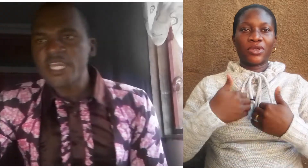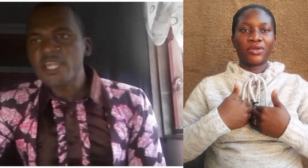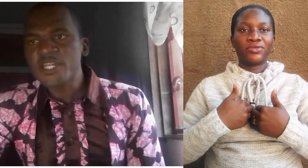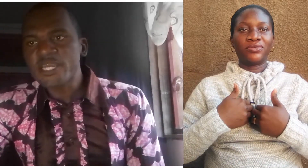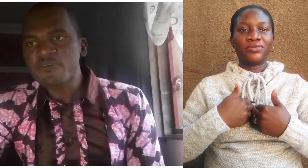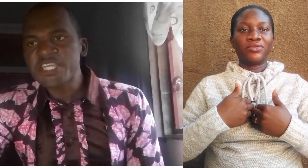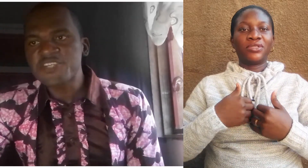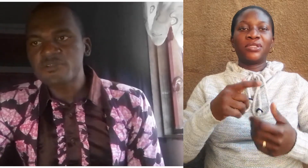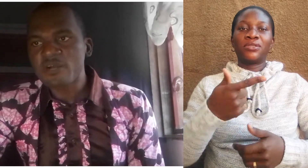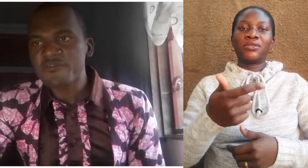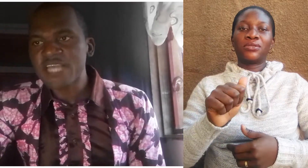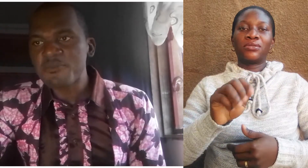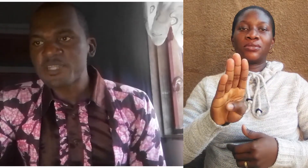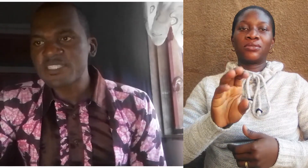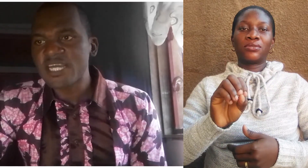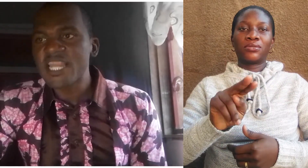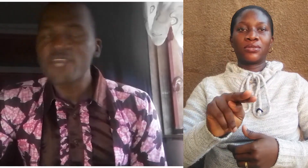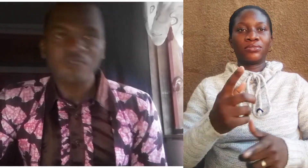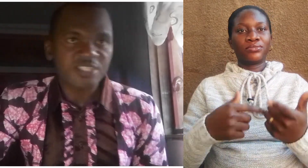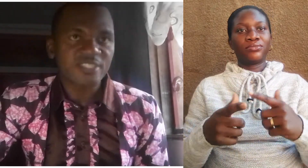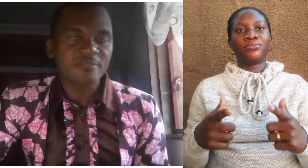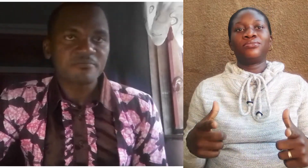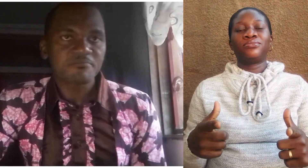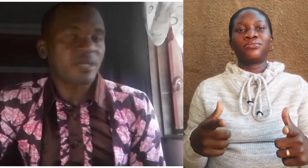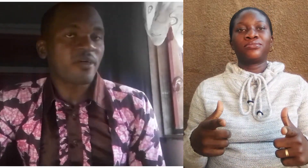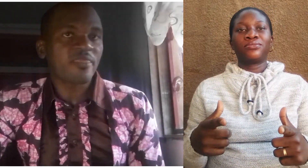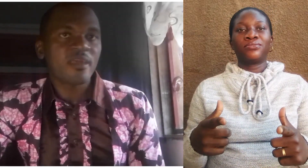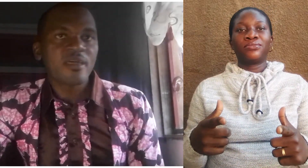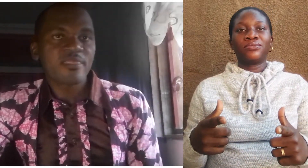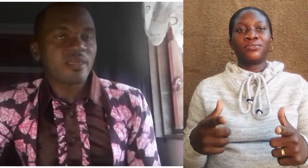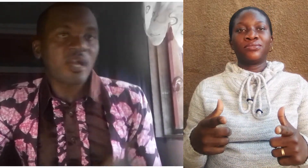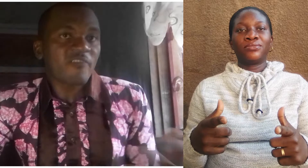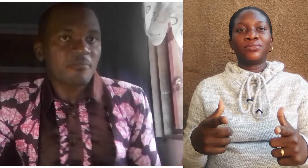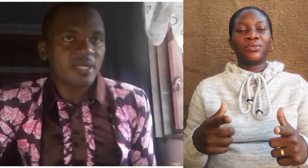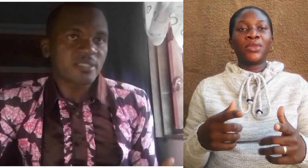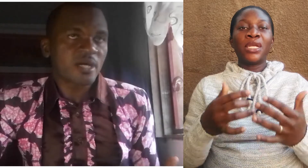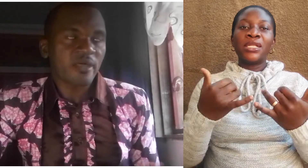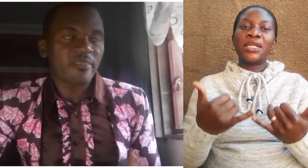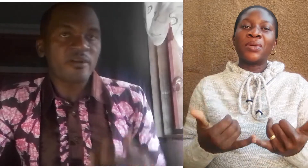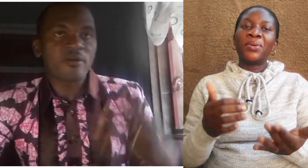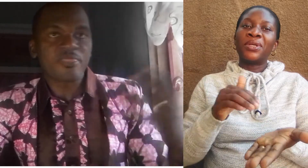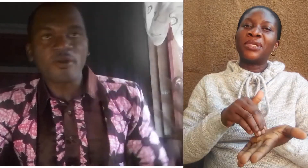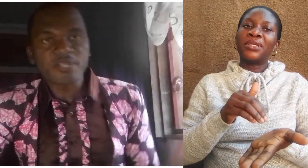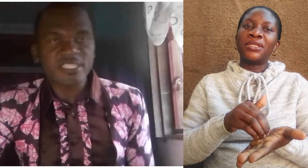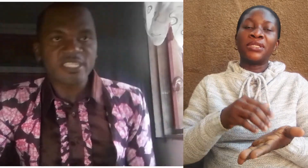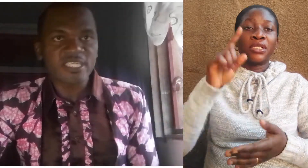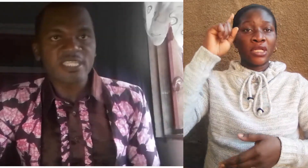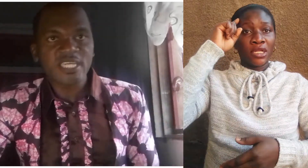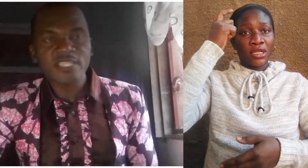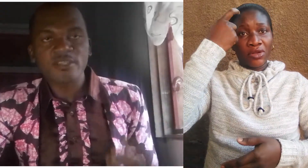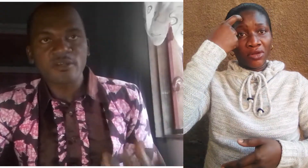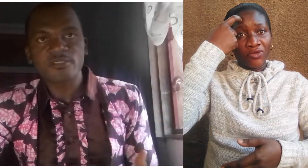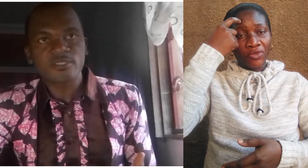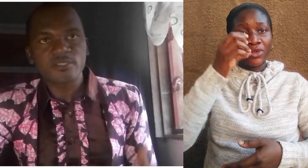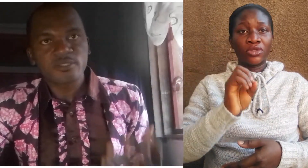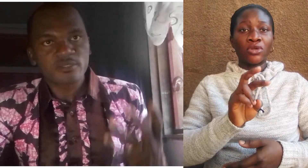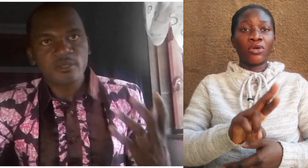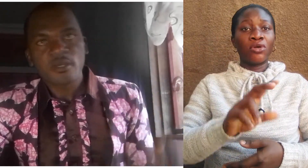also the non-recognition of Gabonese Sign Language because the government or the authority